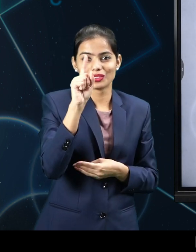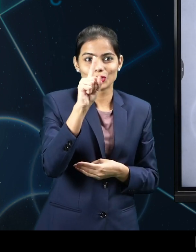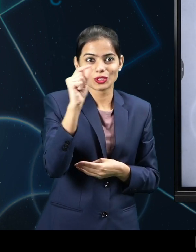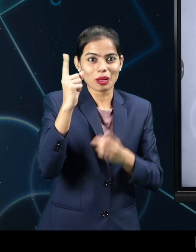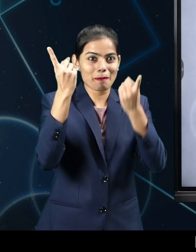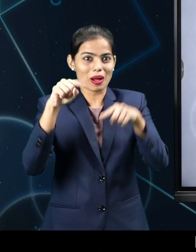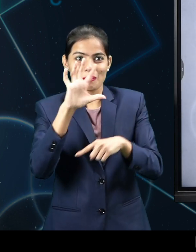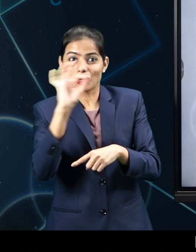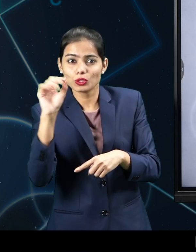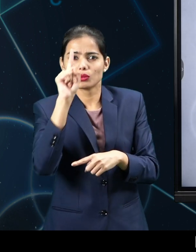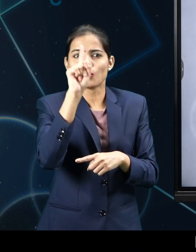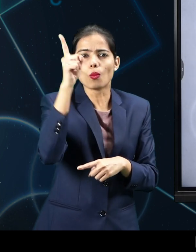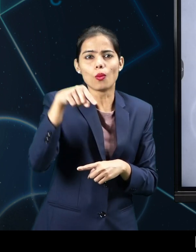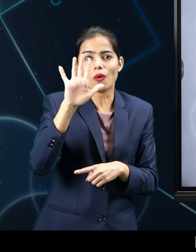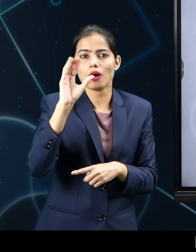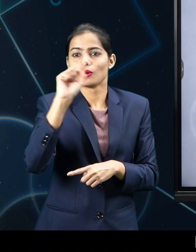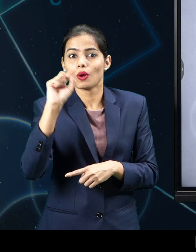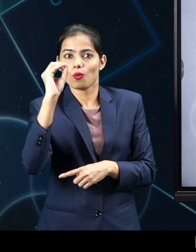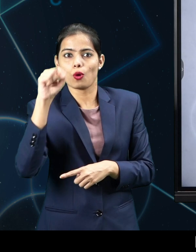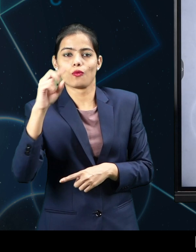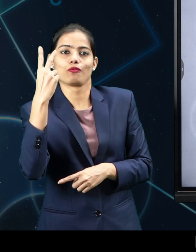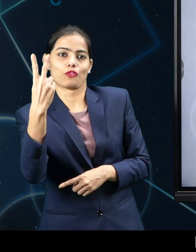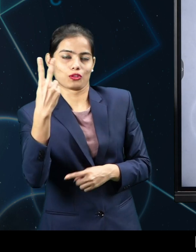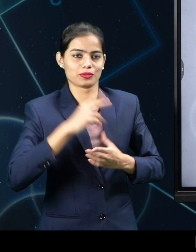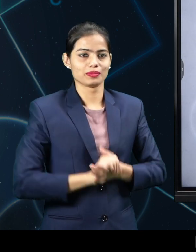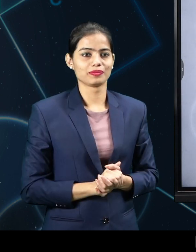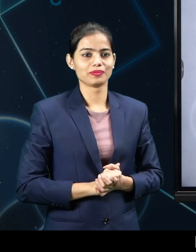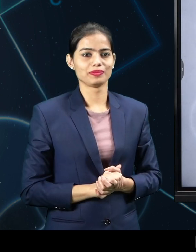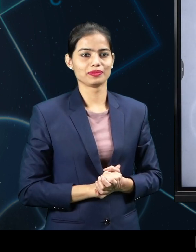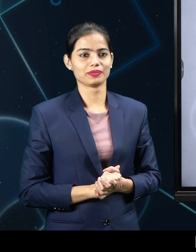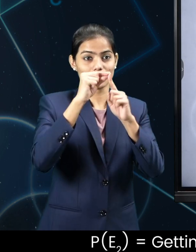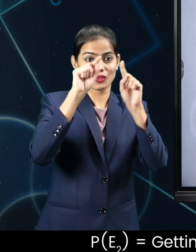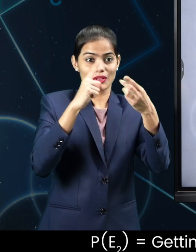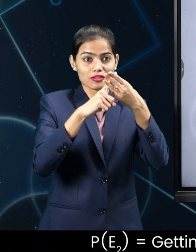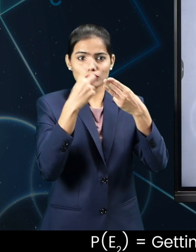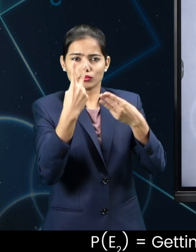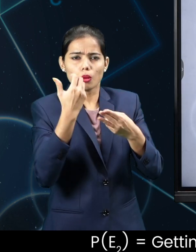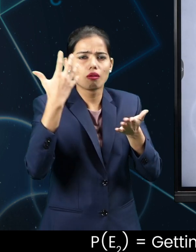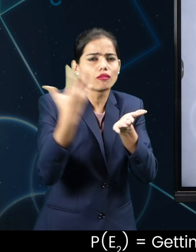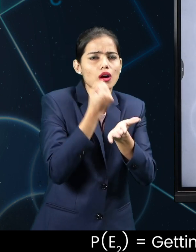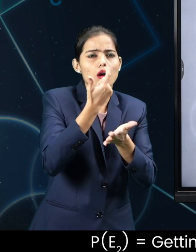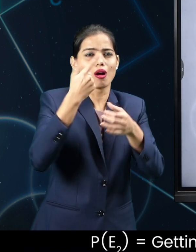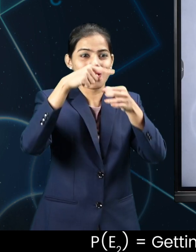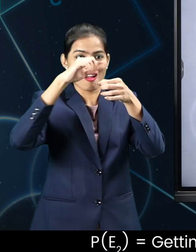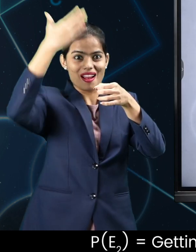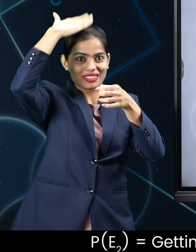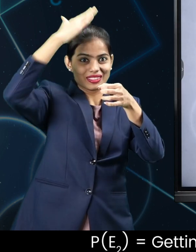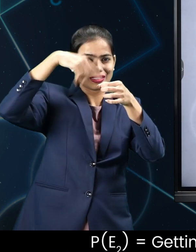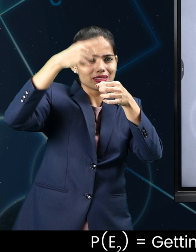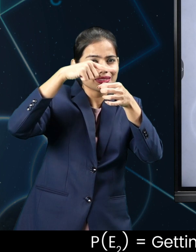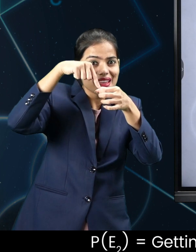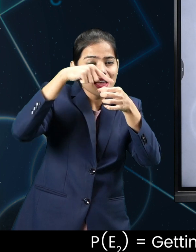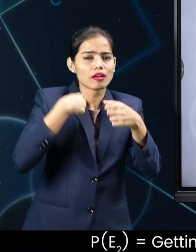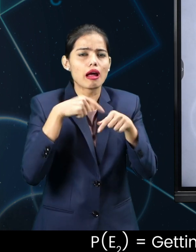equal to 100 divided by 500 is equal to 1 by 5 is equal to 0.2. P of E2 is equal to getting